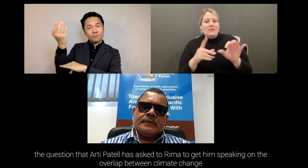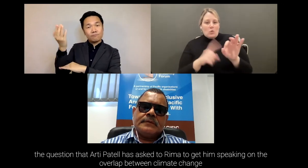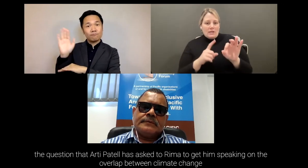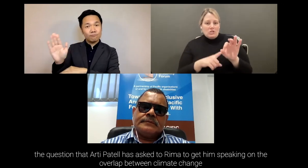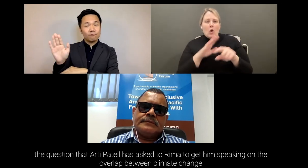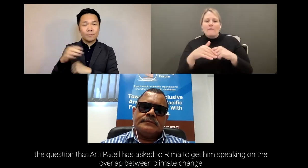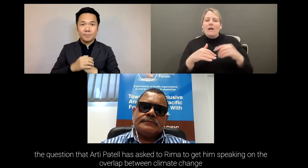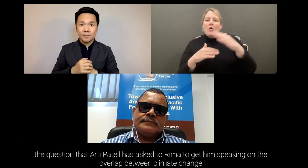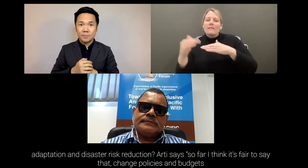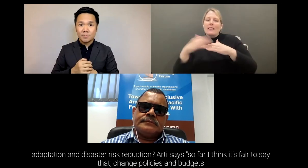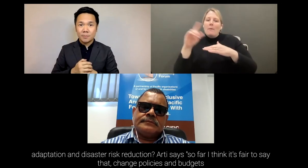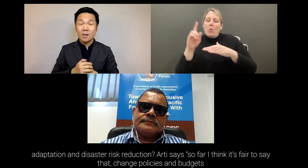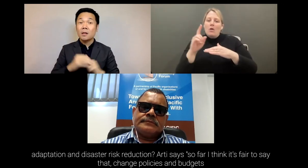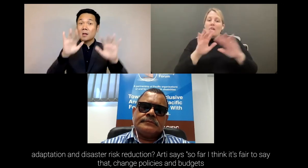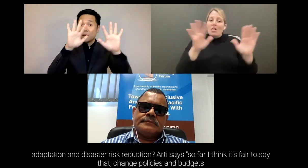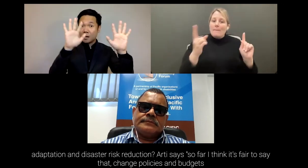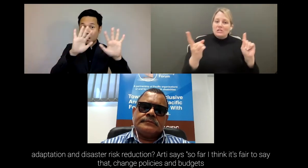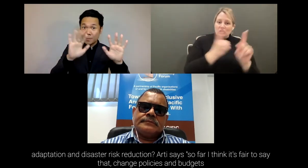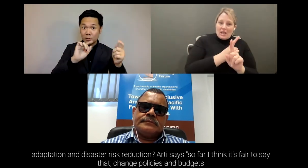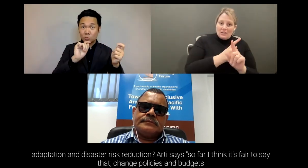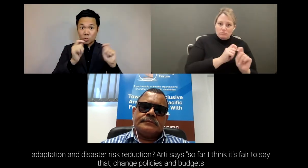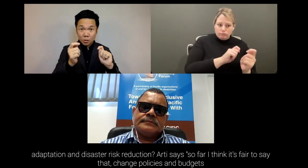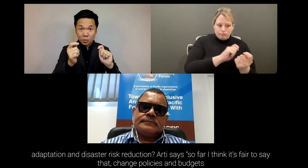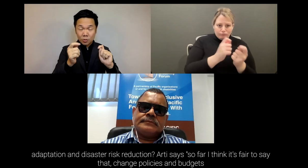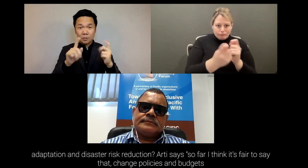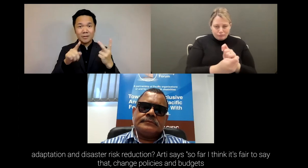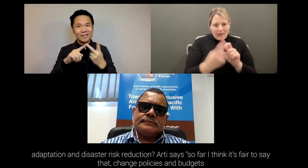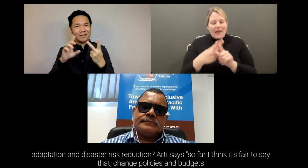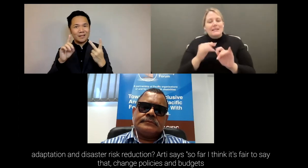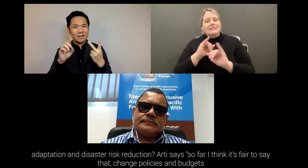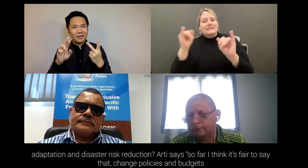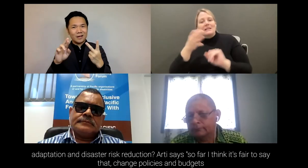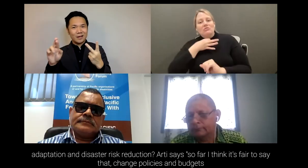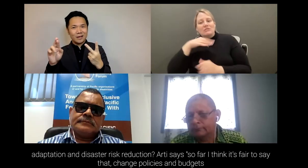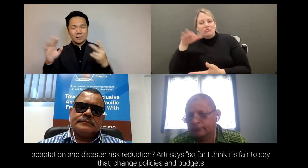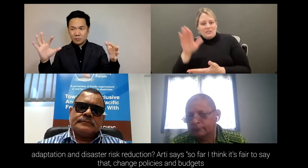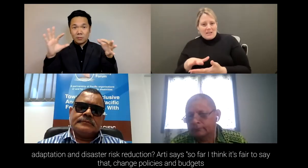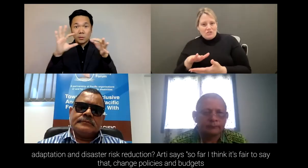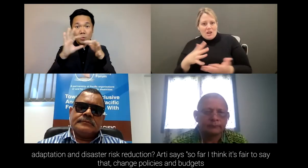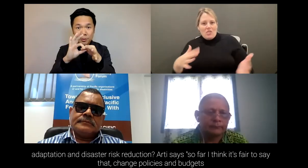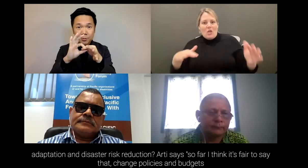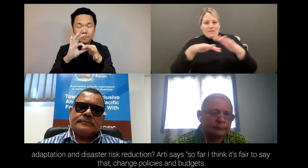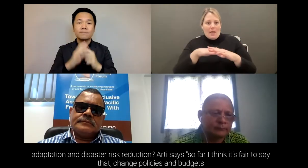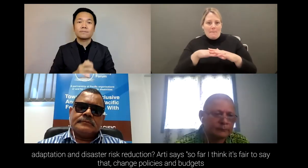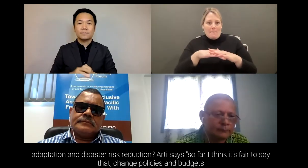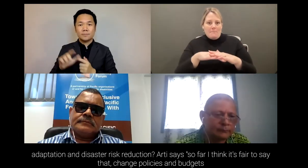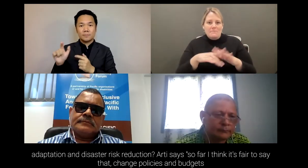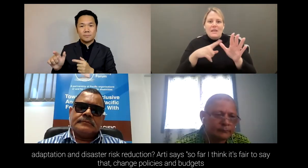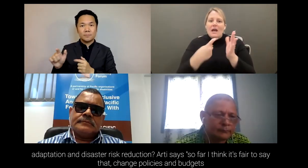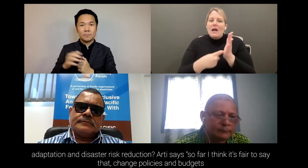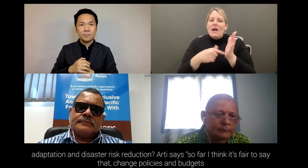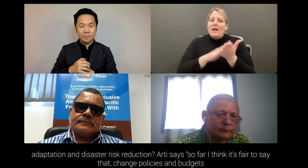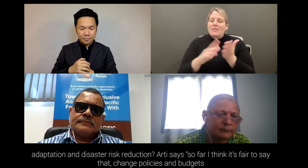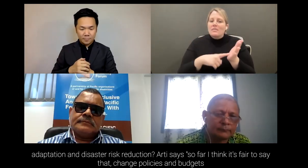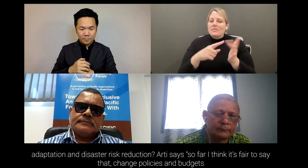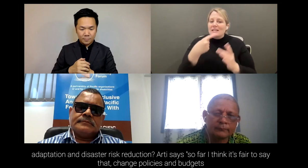overlap between climate change adaptation and disaster risk reduction. RT says, so far, I think